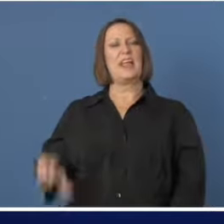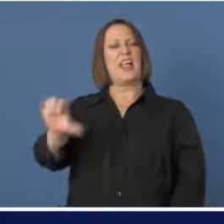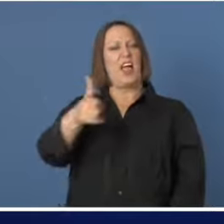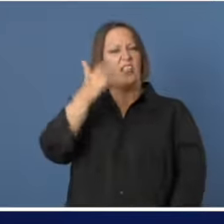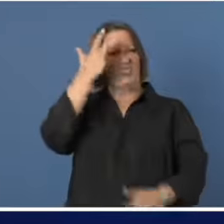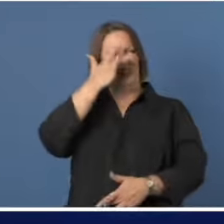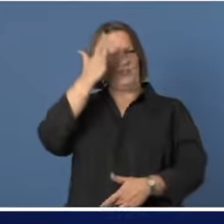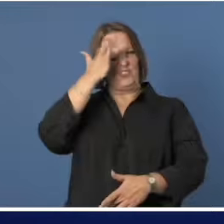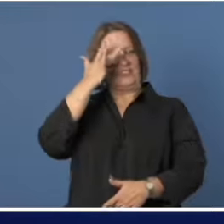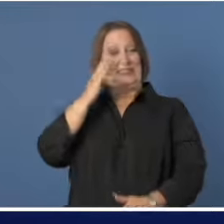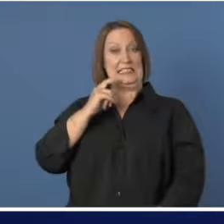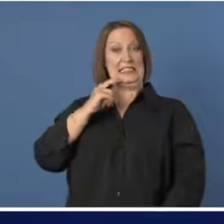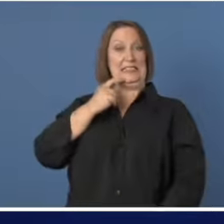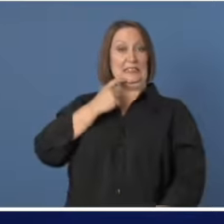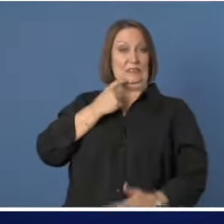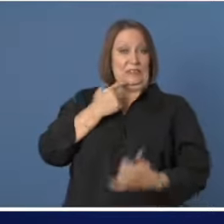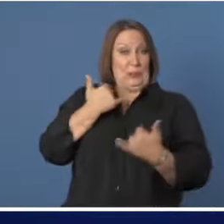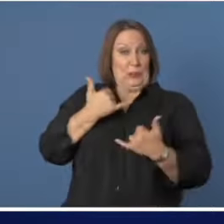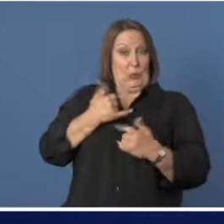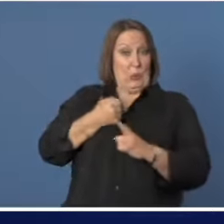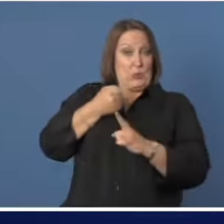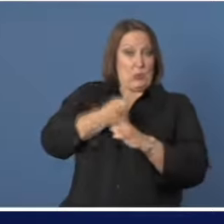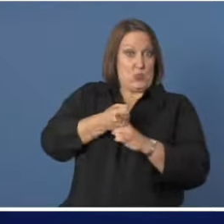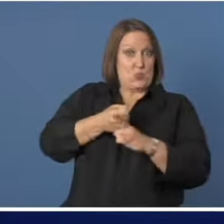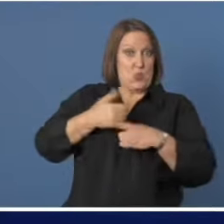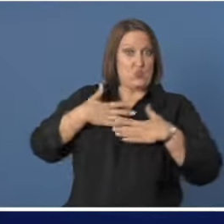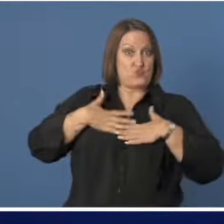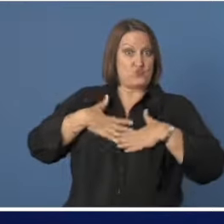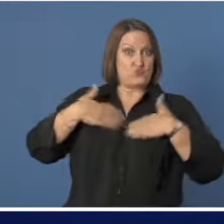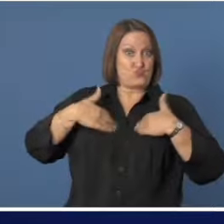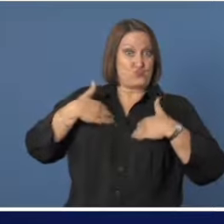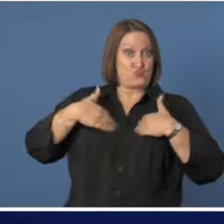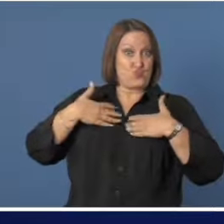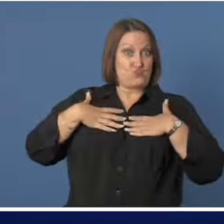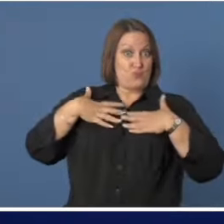Severe acute respiratory syndrome,